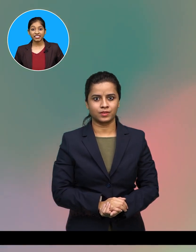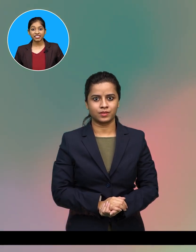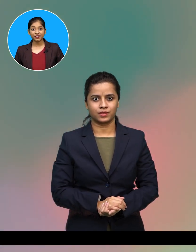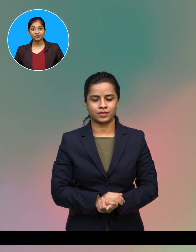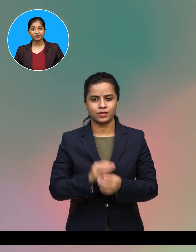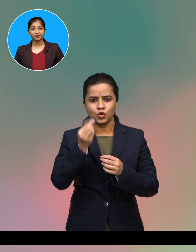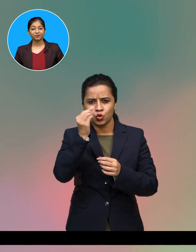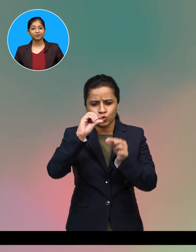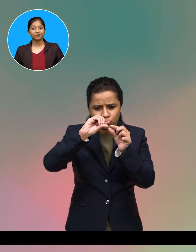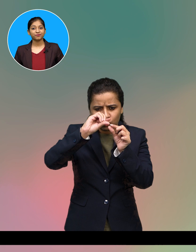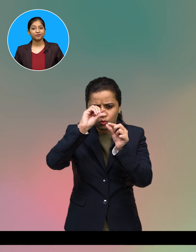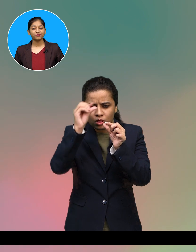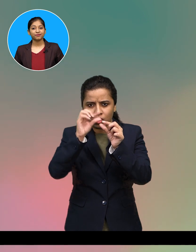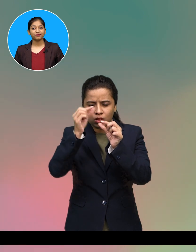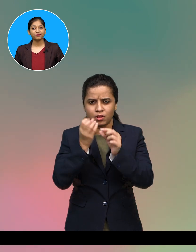veins,